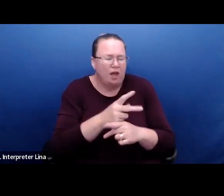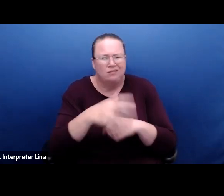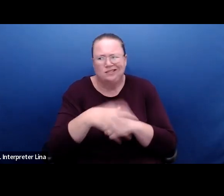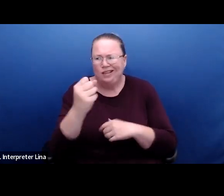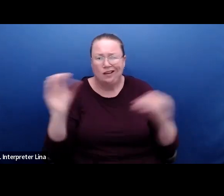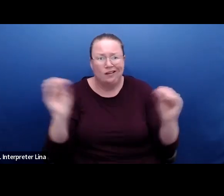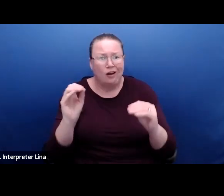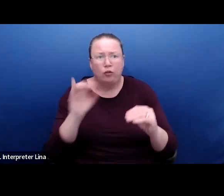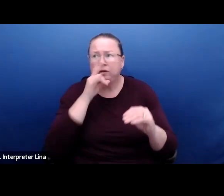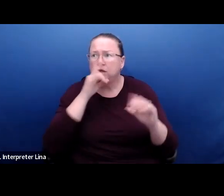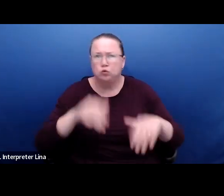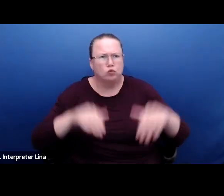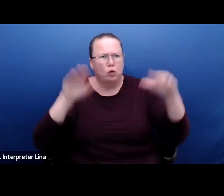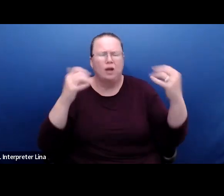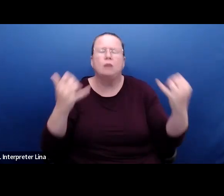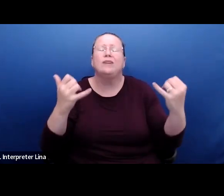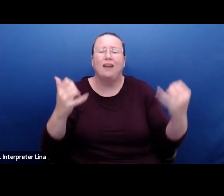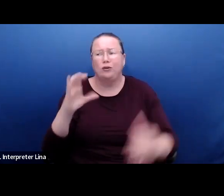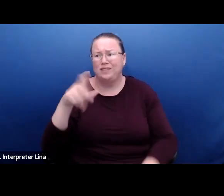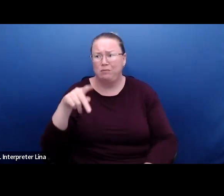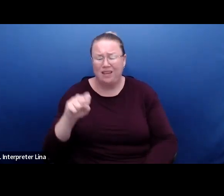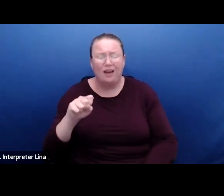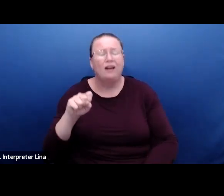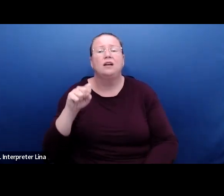kids are all grown up, so the CPS or